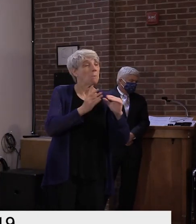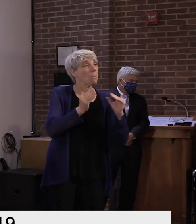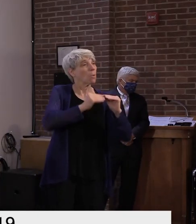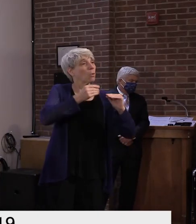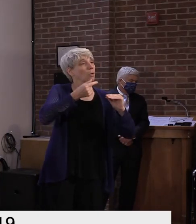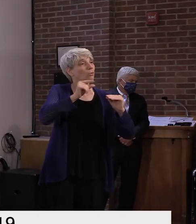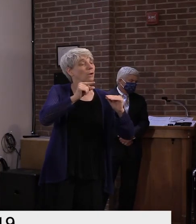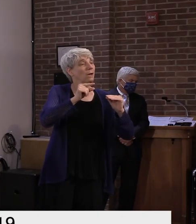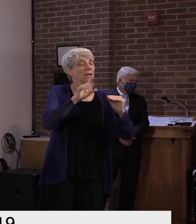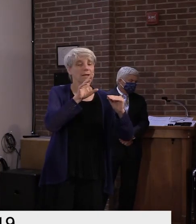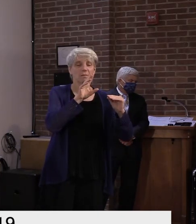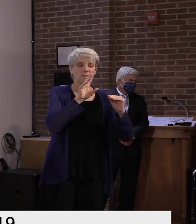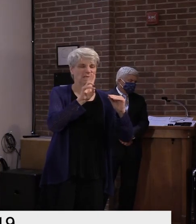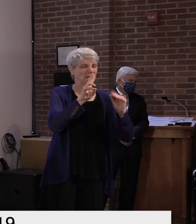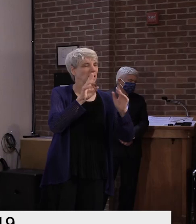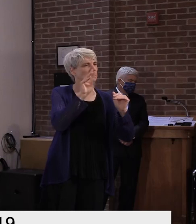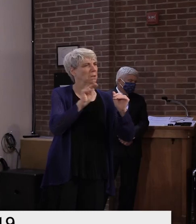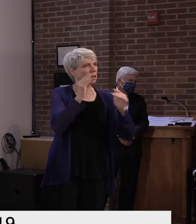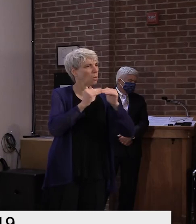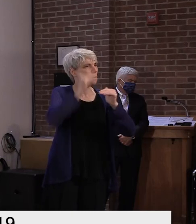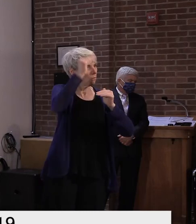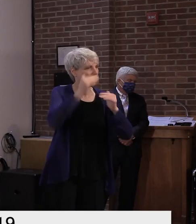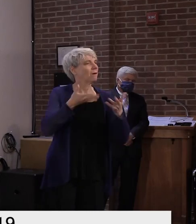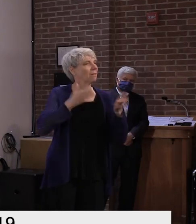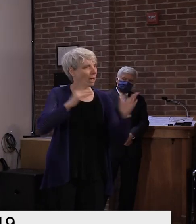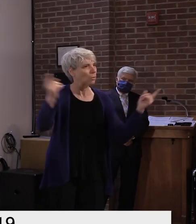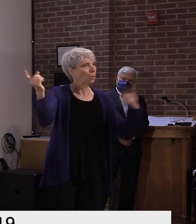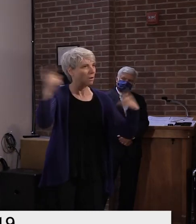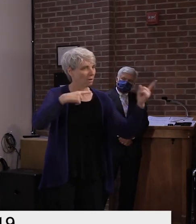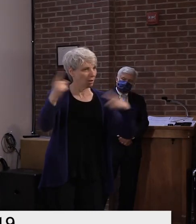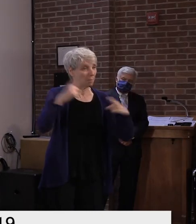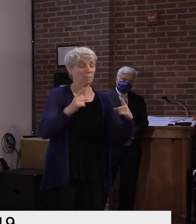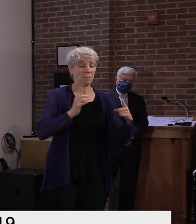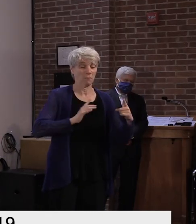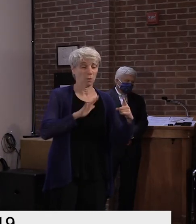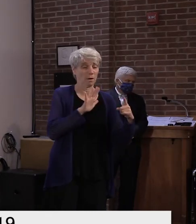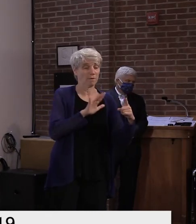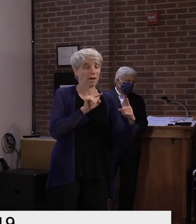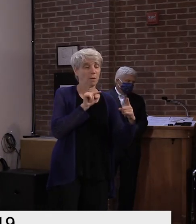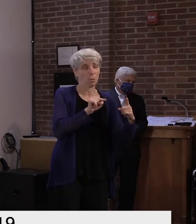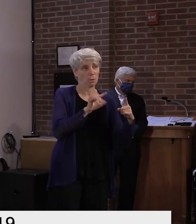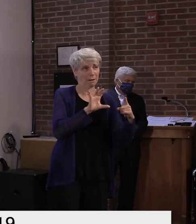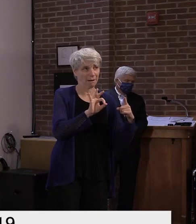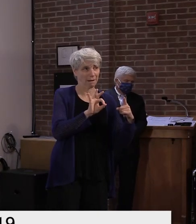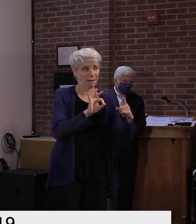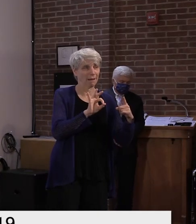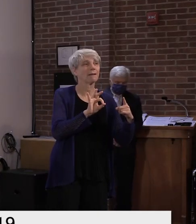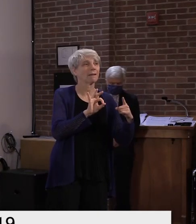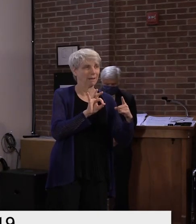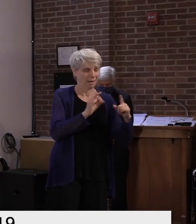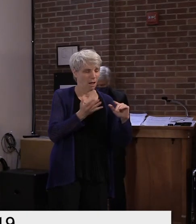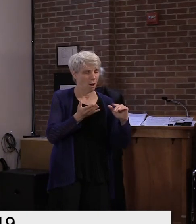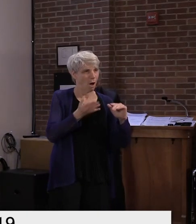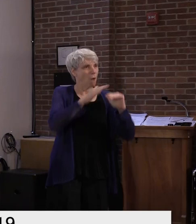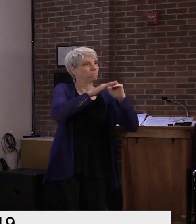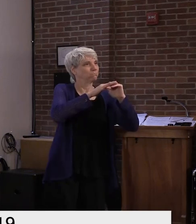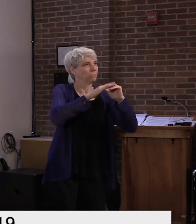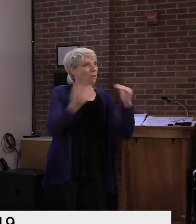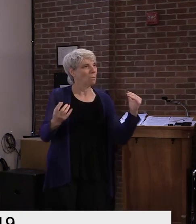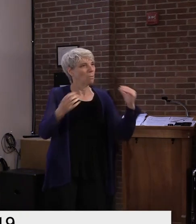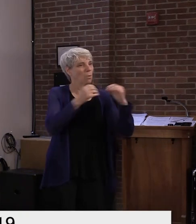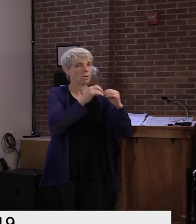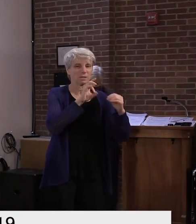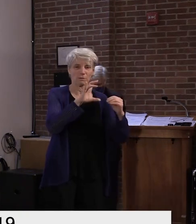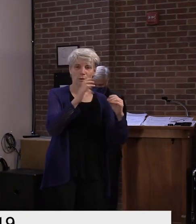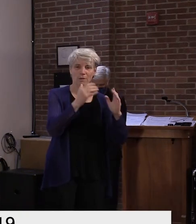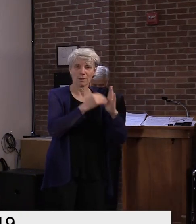Vermont without quarantine travel. That's up from 5.9 million last week, a 700,000 person increase.